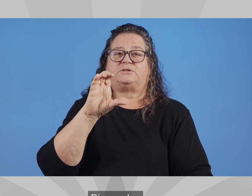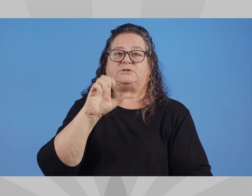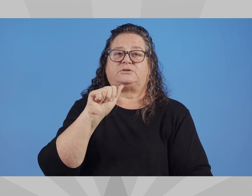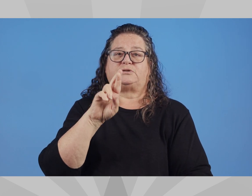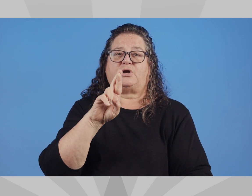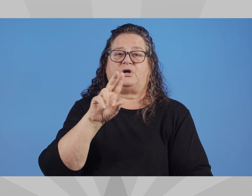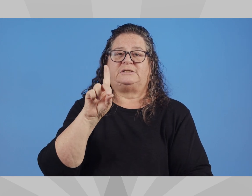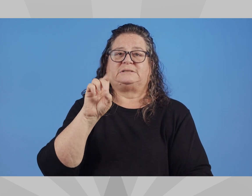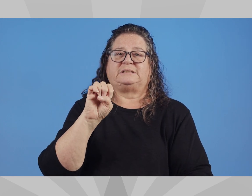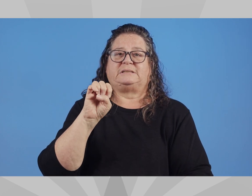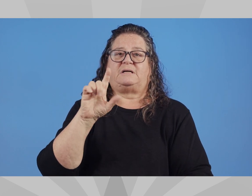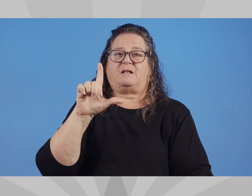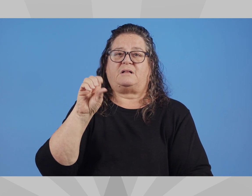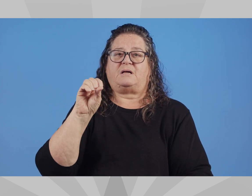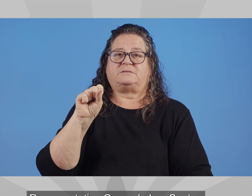Biography.